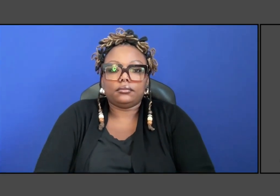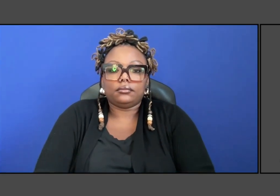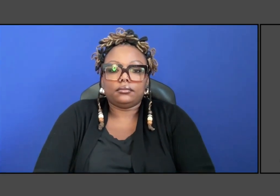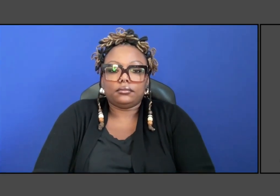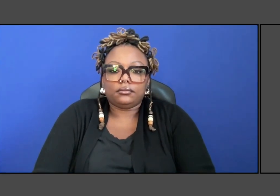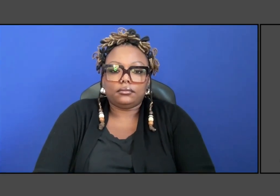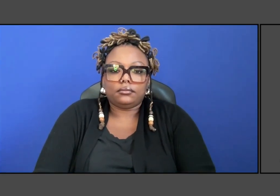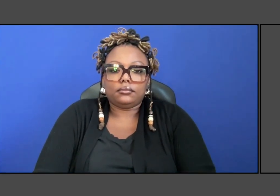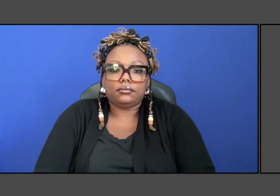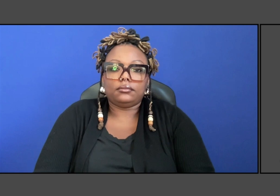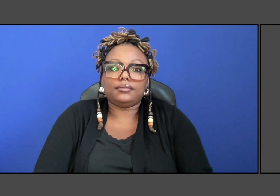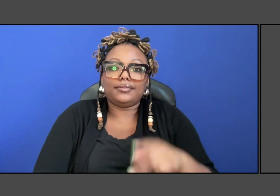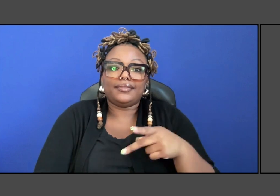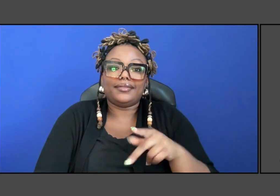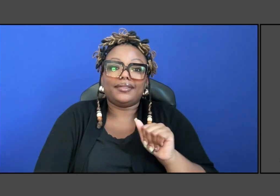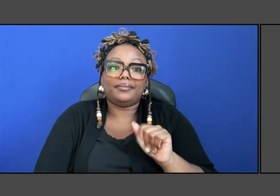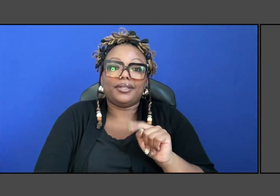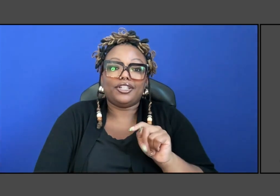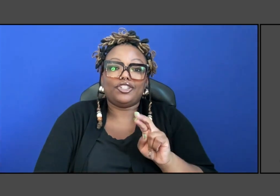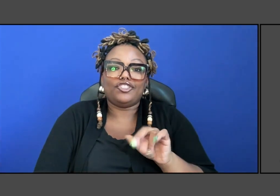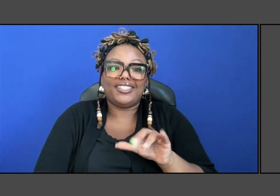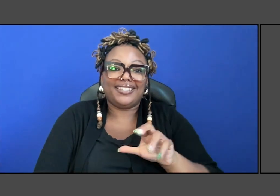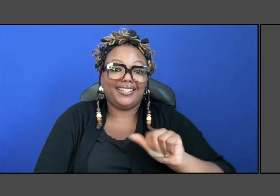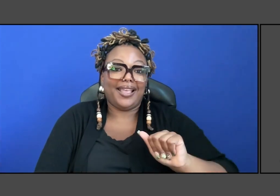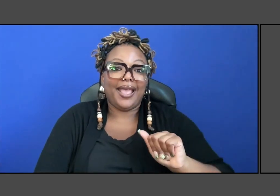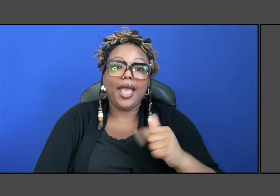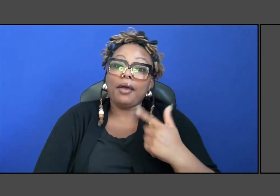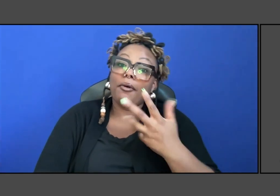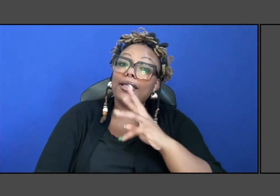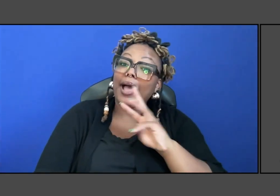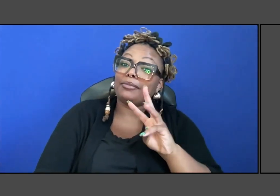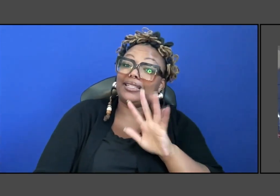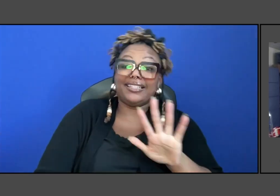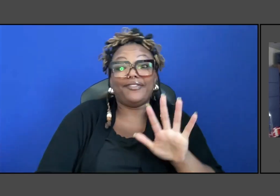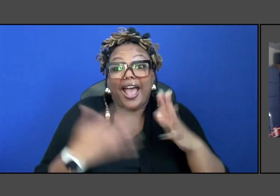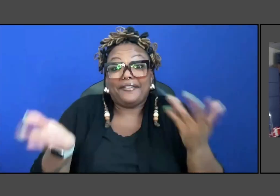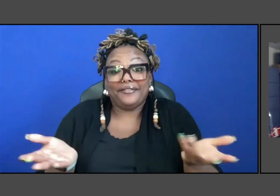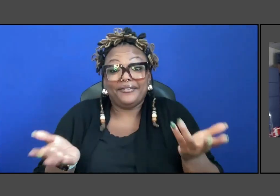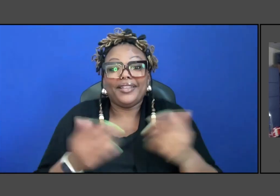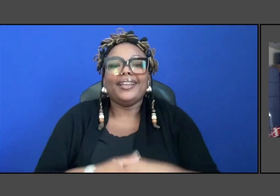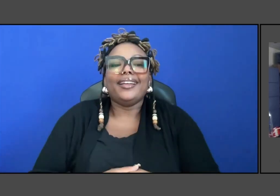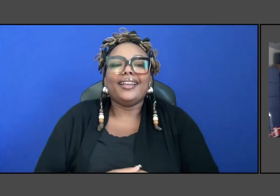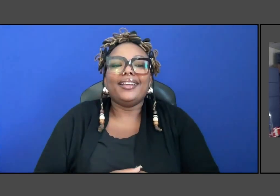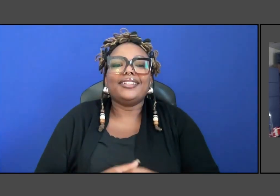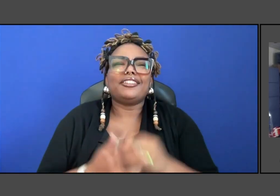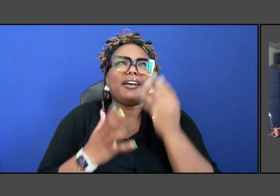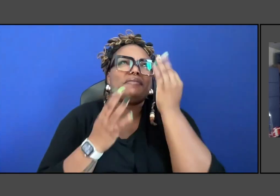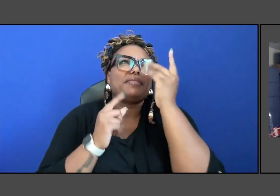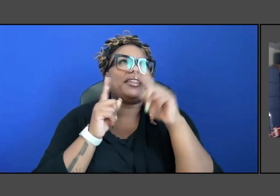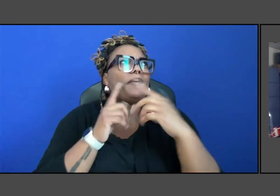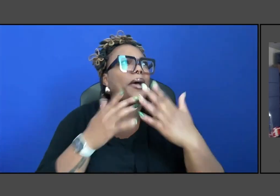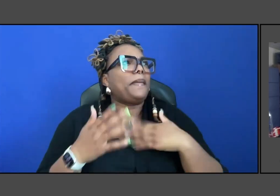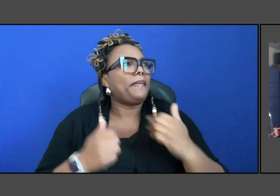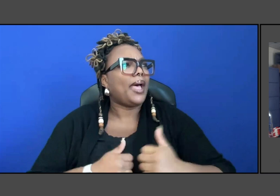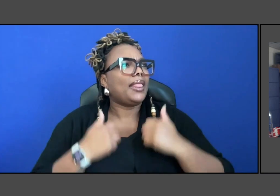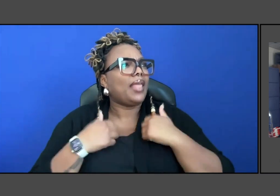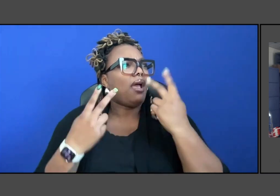Patricia. Okay, well, I'm 65, so I am reflecting on life and the elders that I've